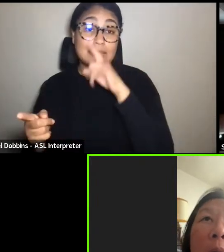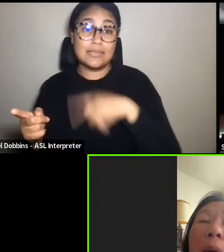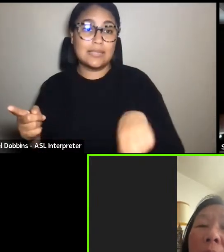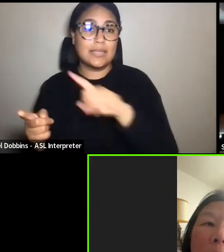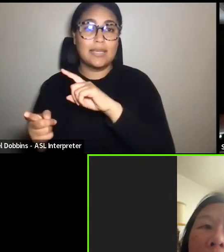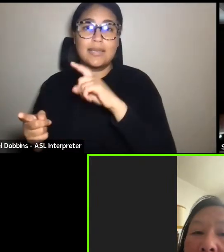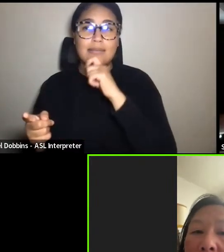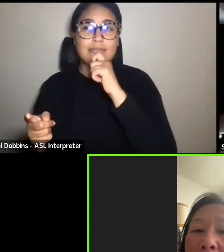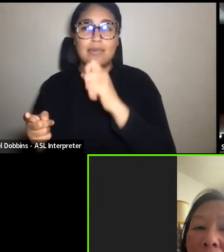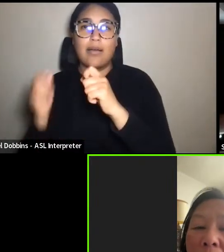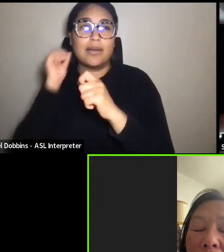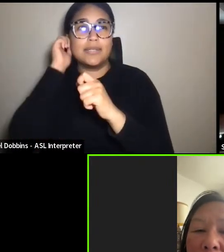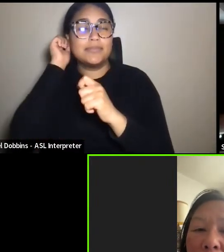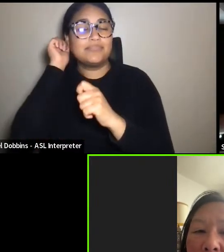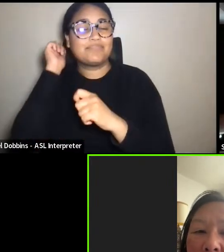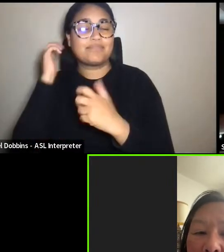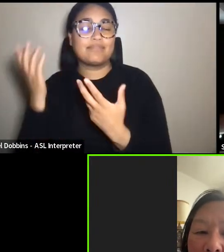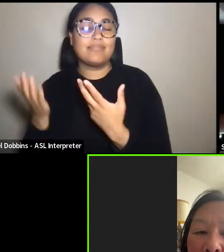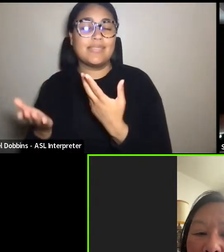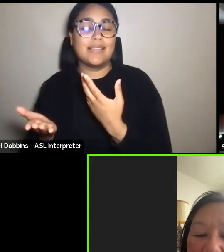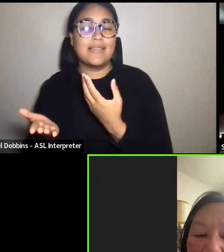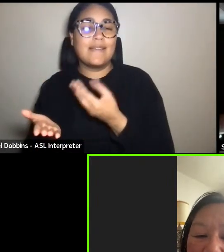be, economically